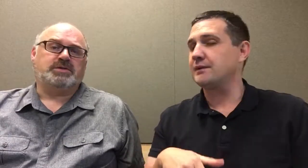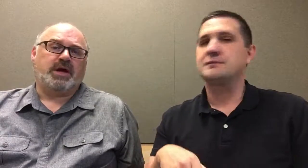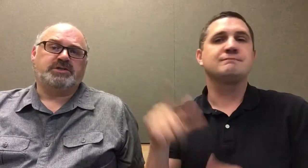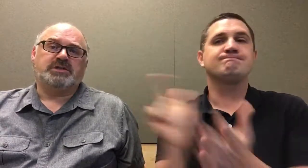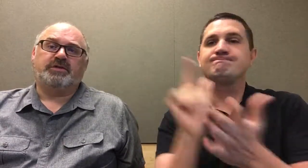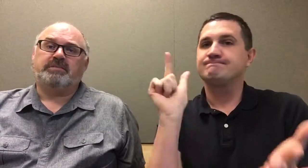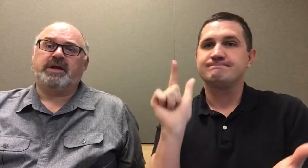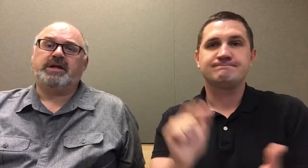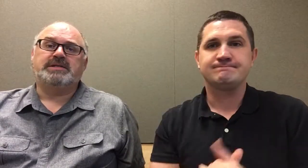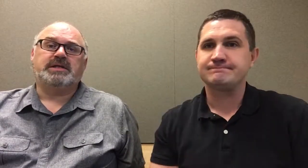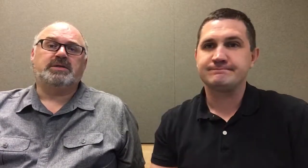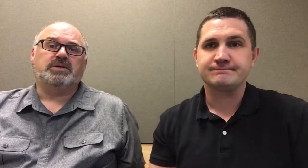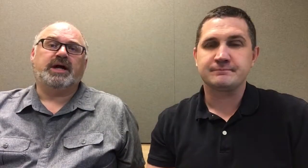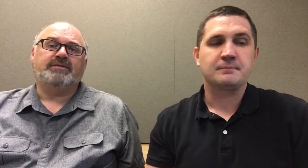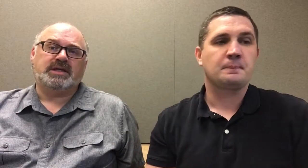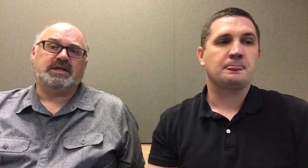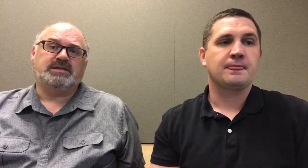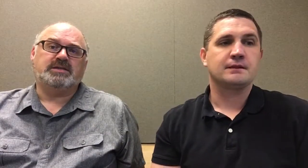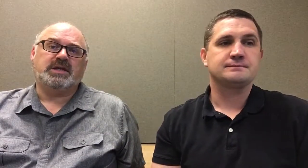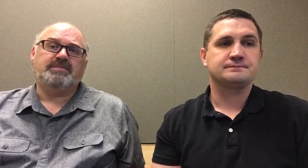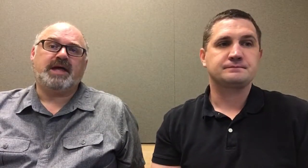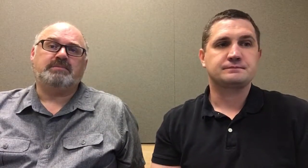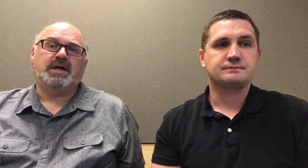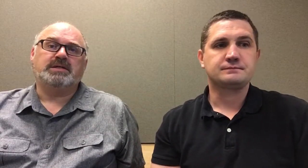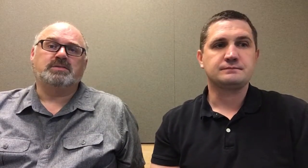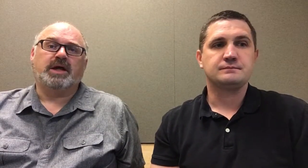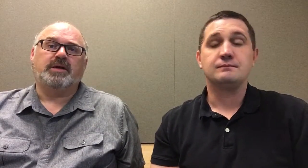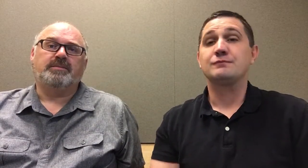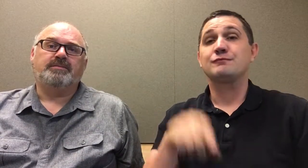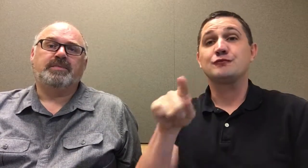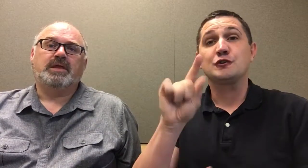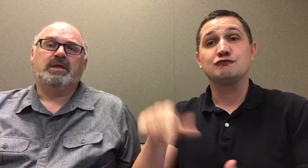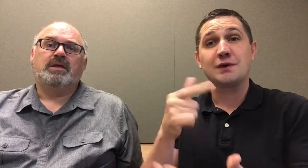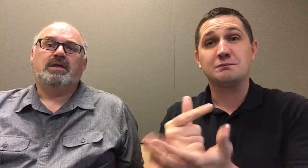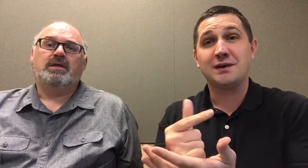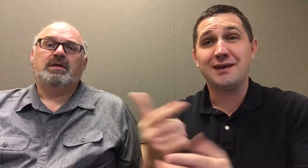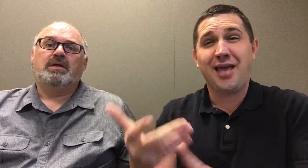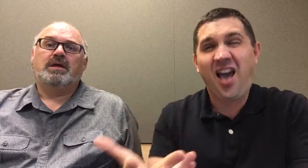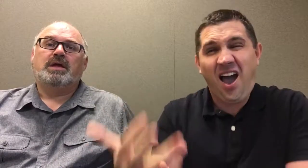ask you those questions if you're married, single, or have kids. So keep that in mind as well.